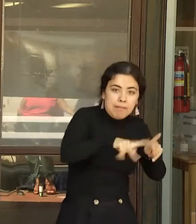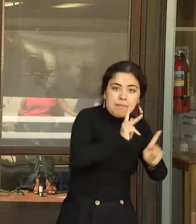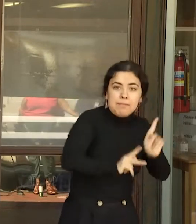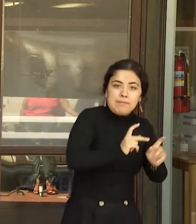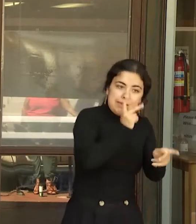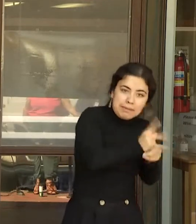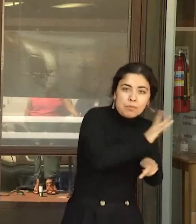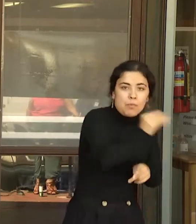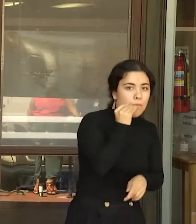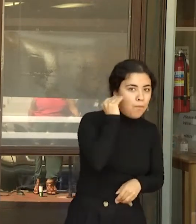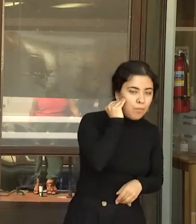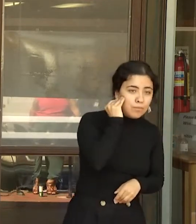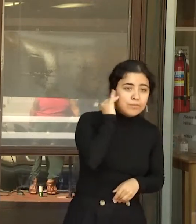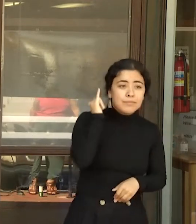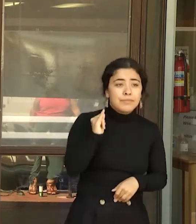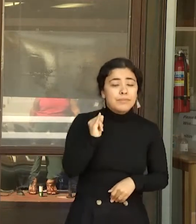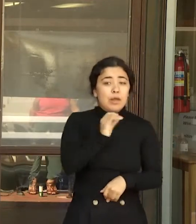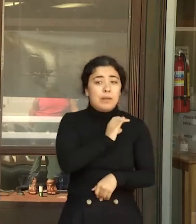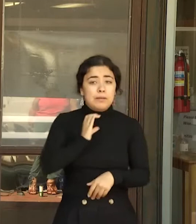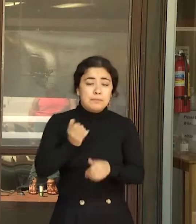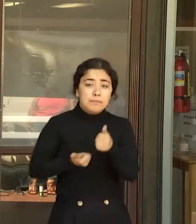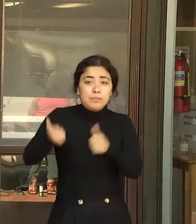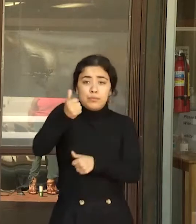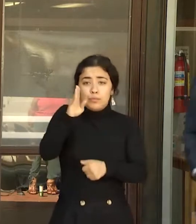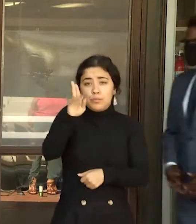Johnson to the podium to say a few words.